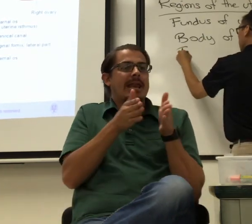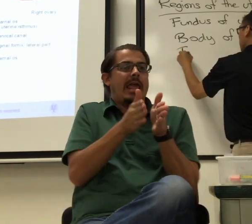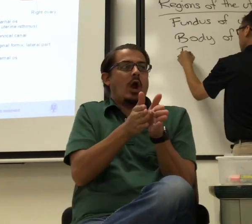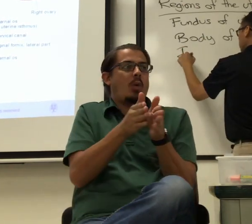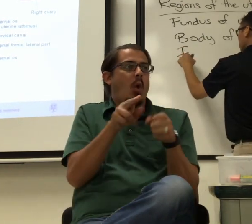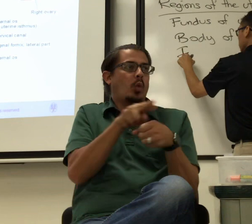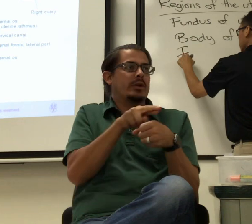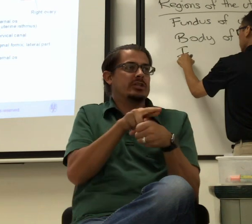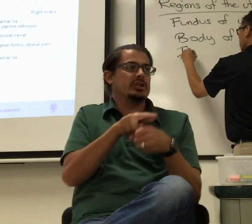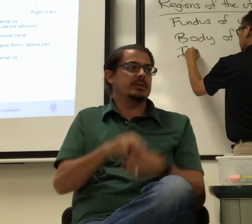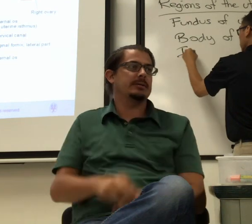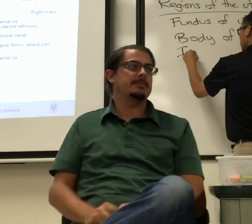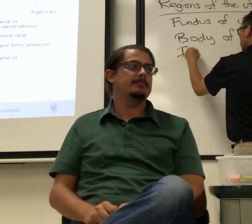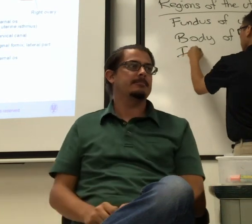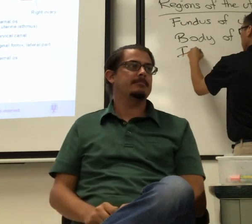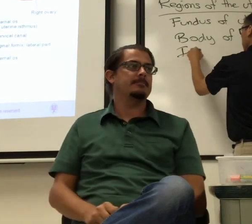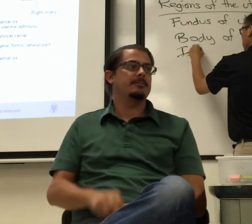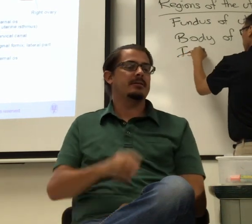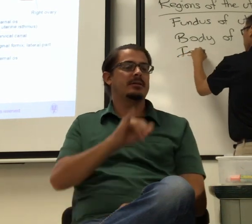Hard to say.